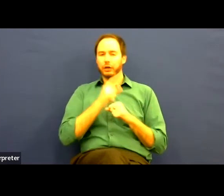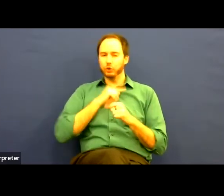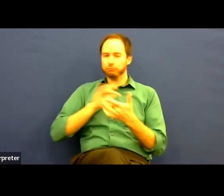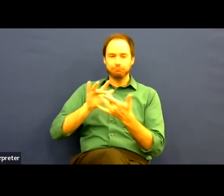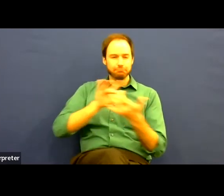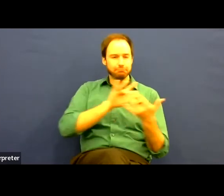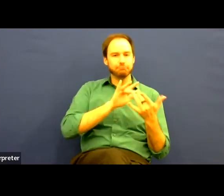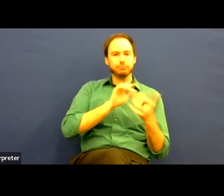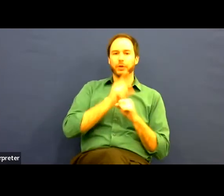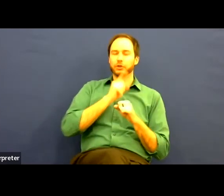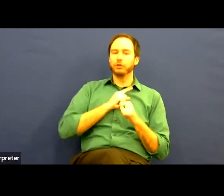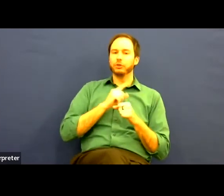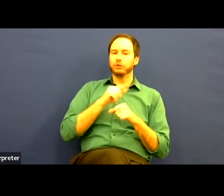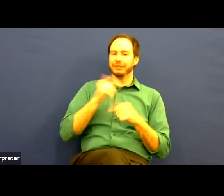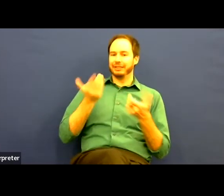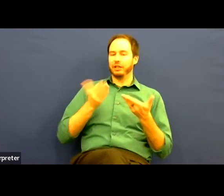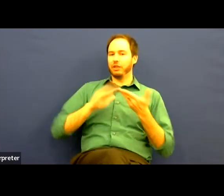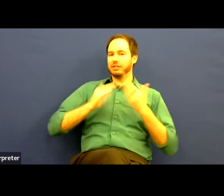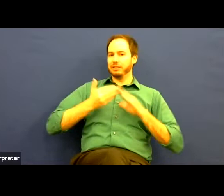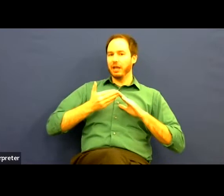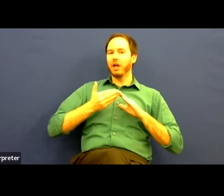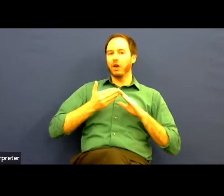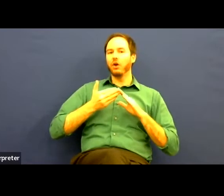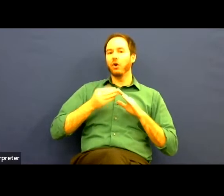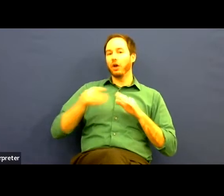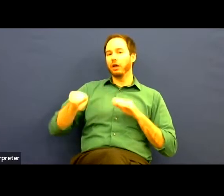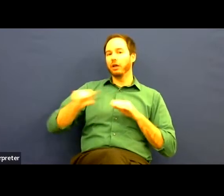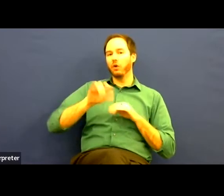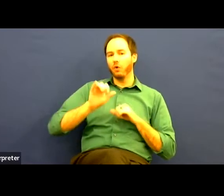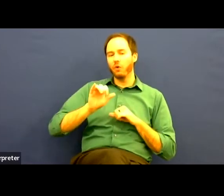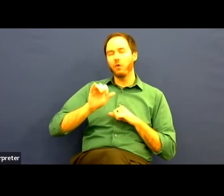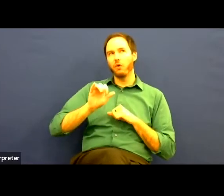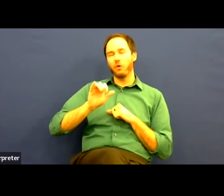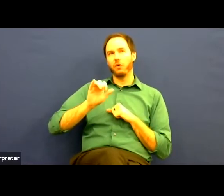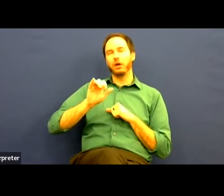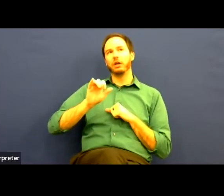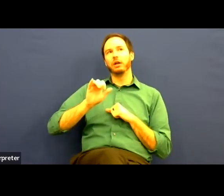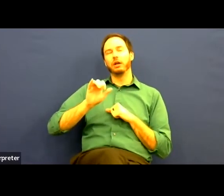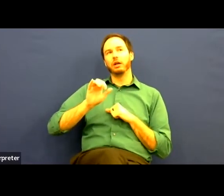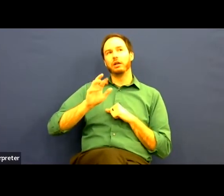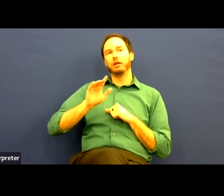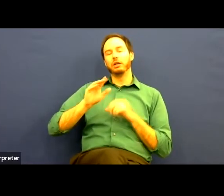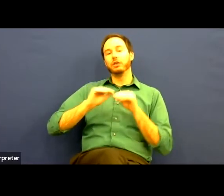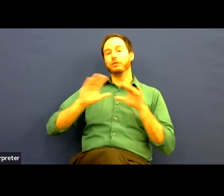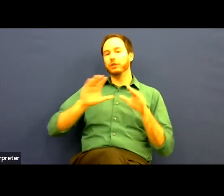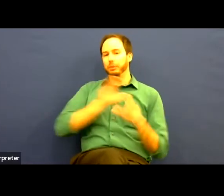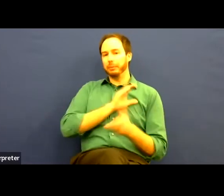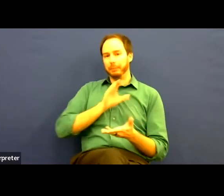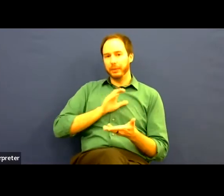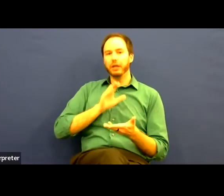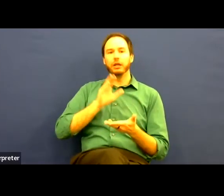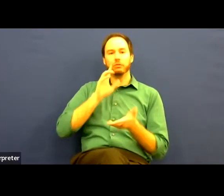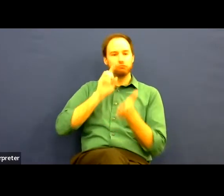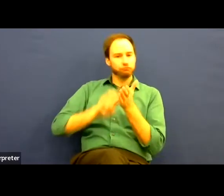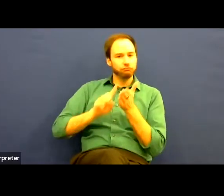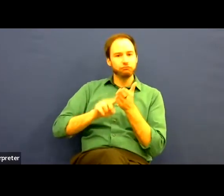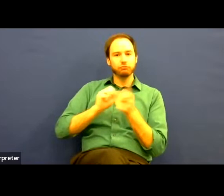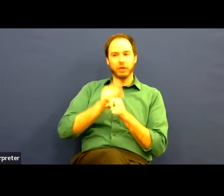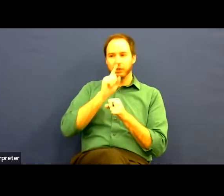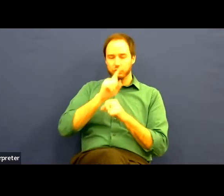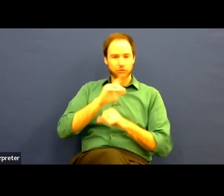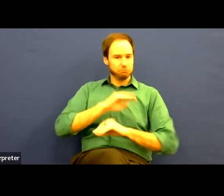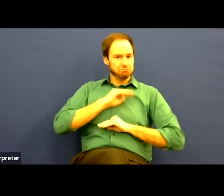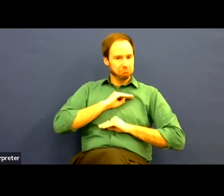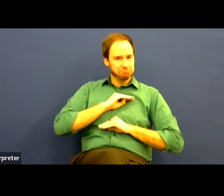within the town. And again, some folks on the diversity committee are helping work on